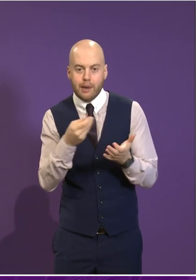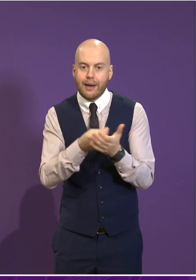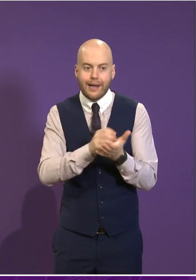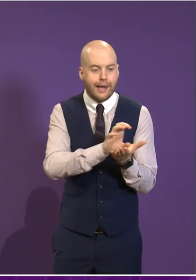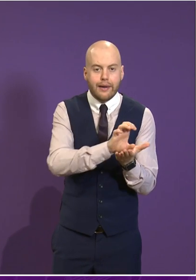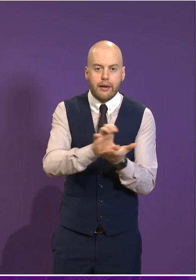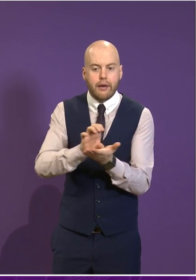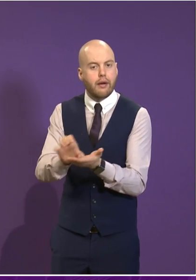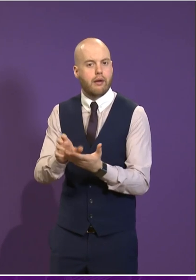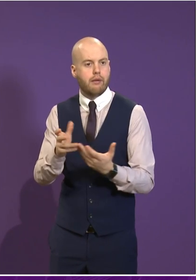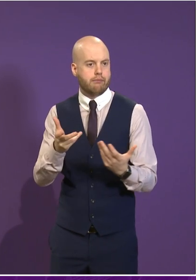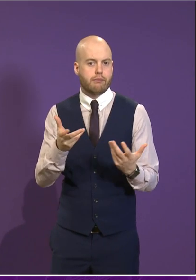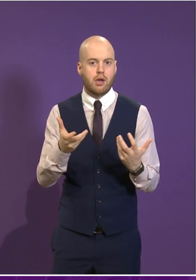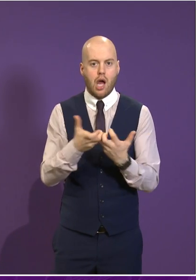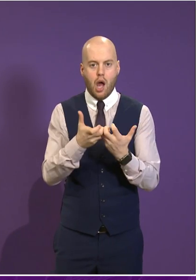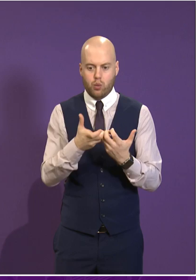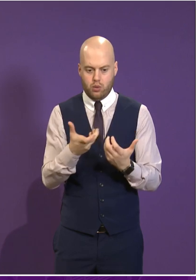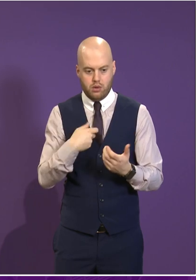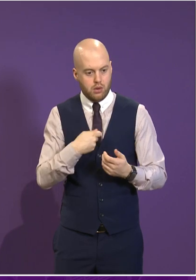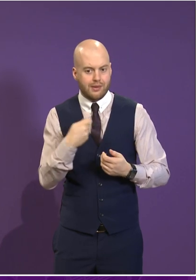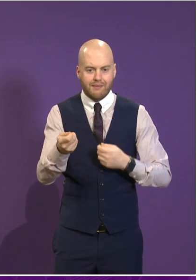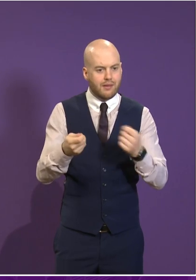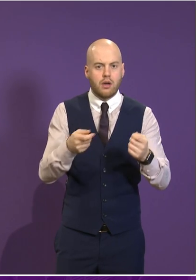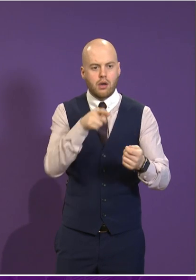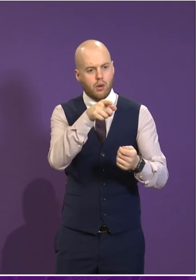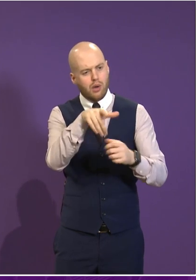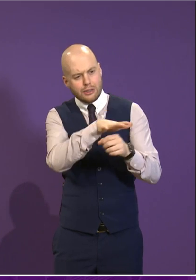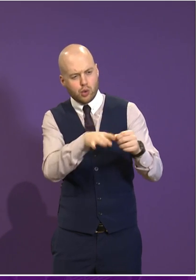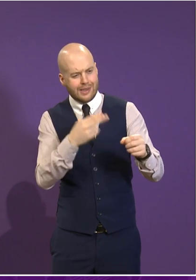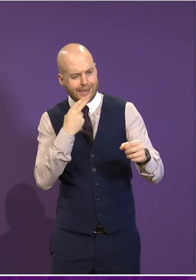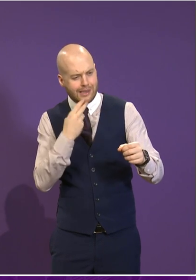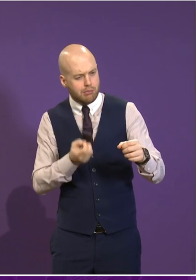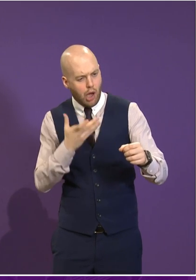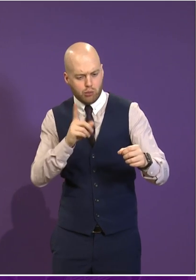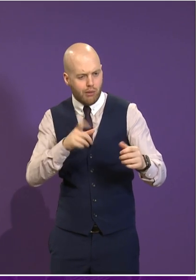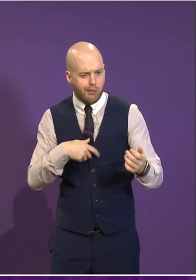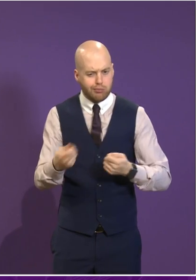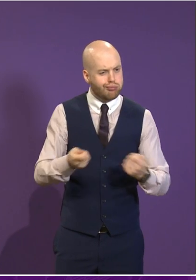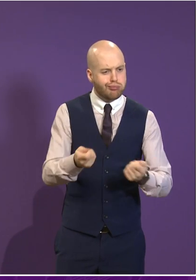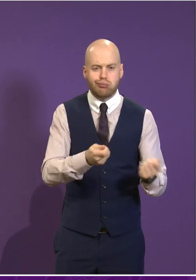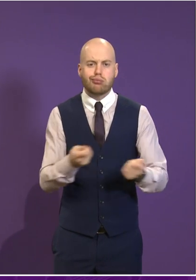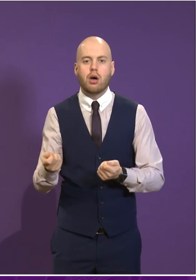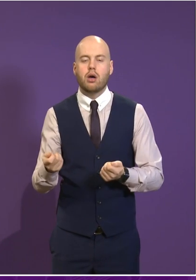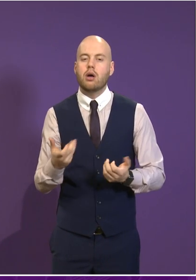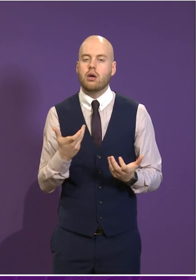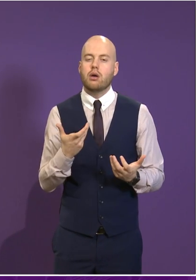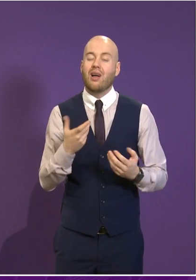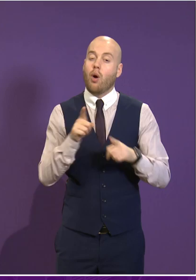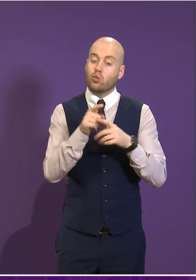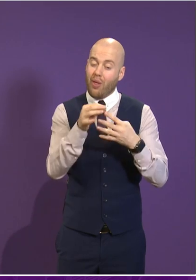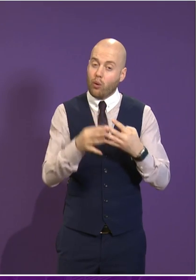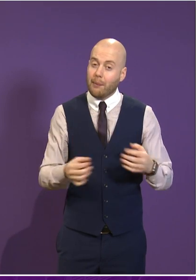those funds are distributed amongst the institutions, then the outcome agreements and how